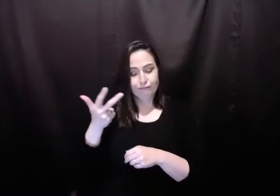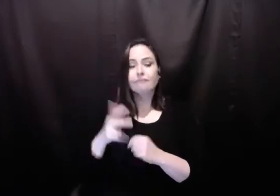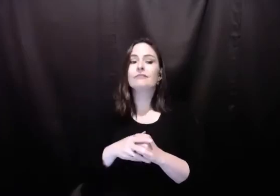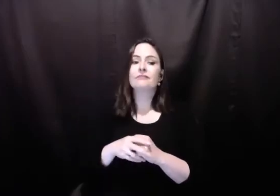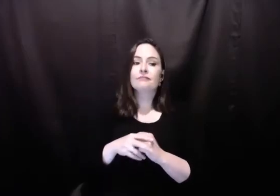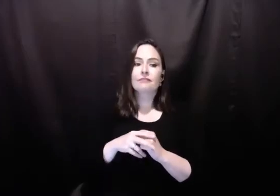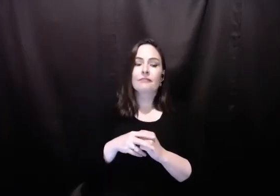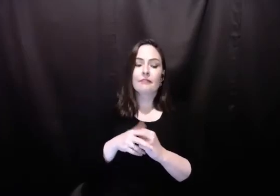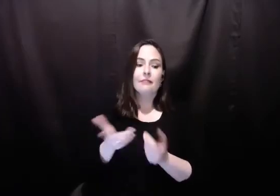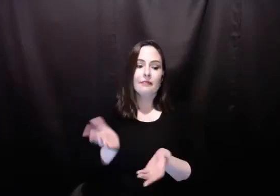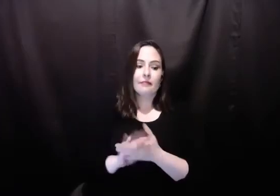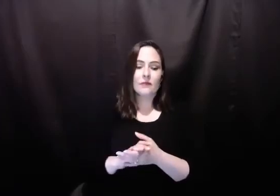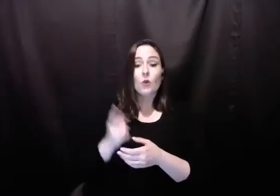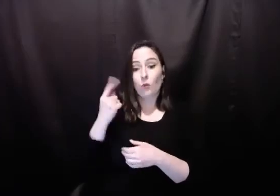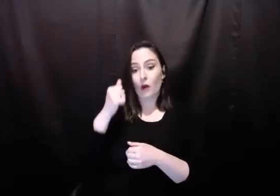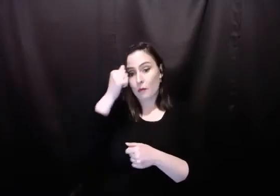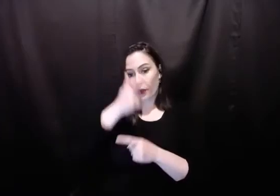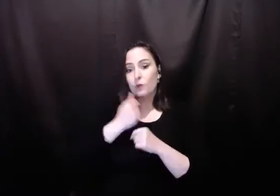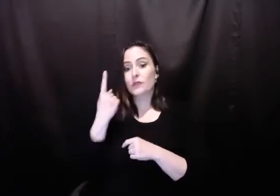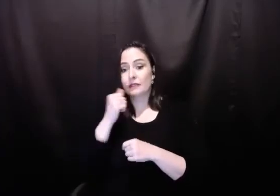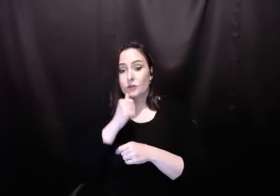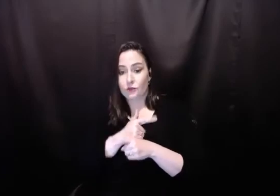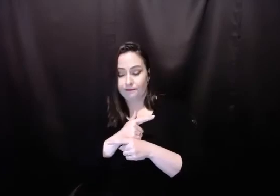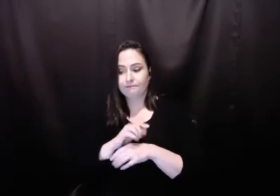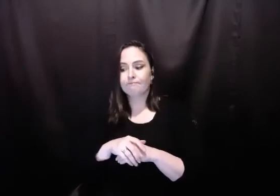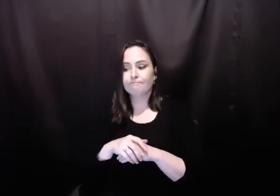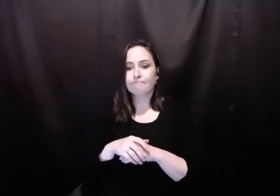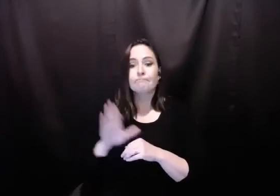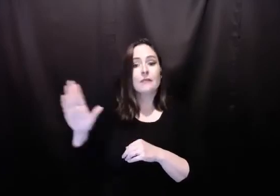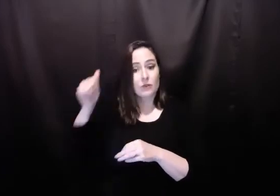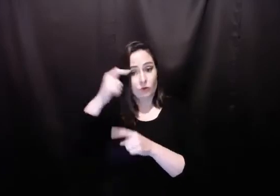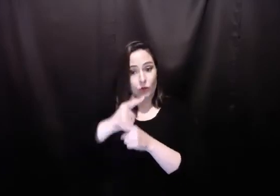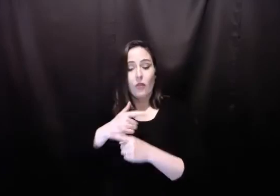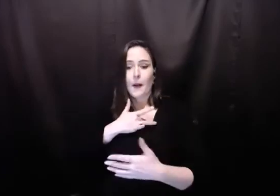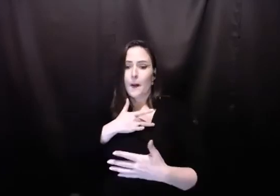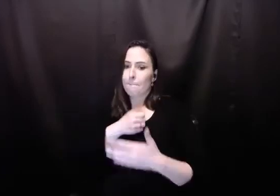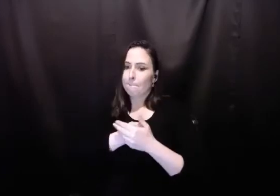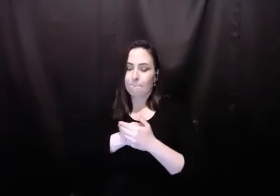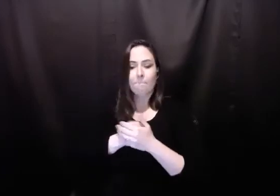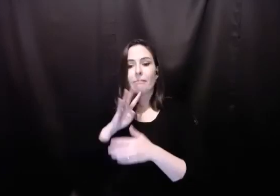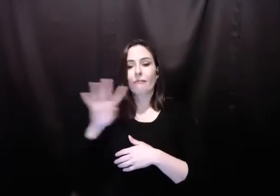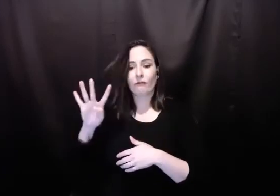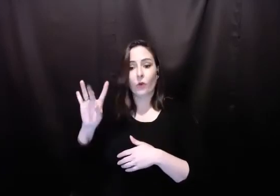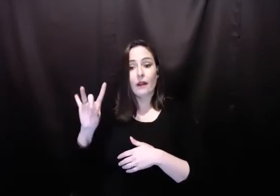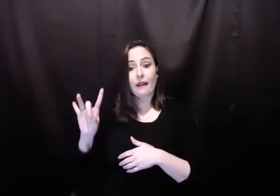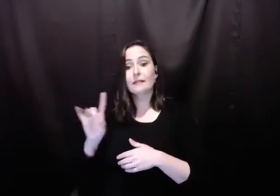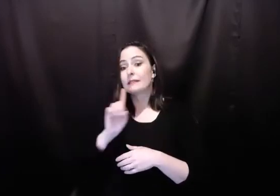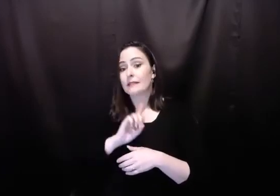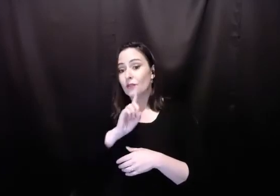He was a single guy, never married, lived with his mother. So we're at the funeral, and this uncle had been the